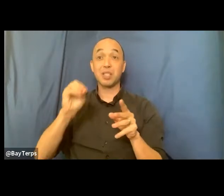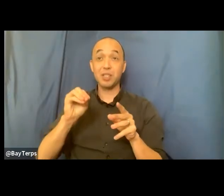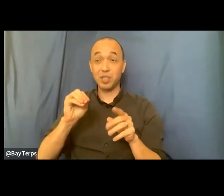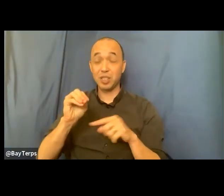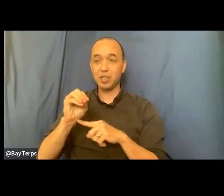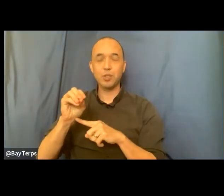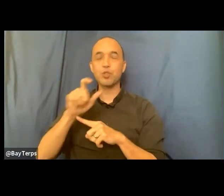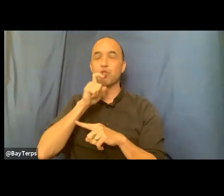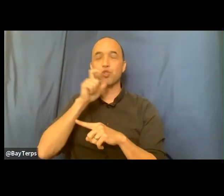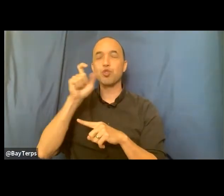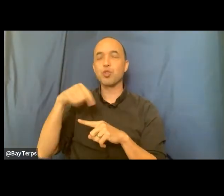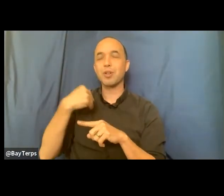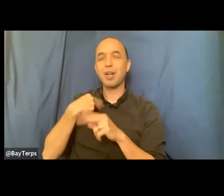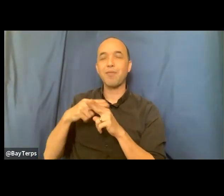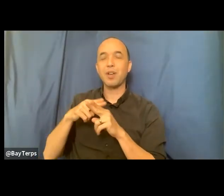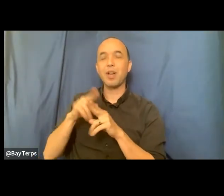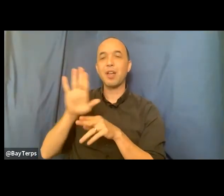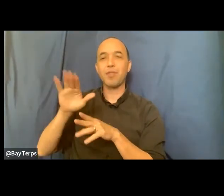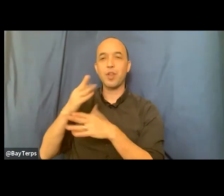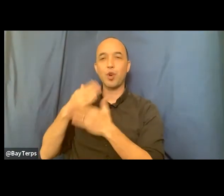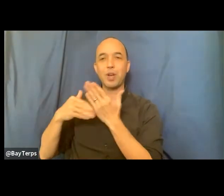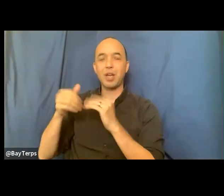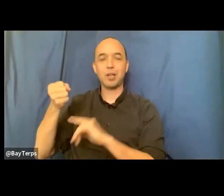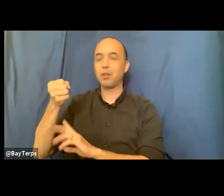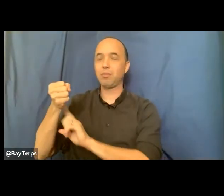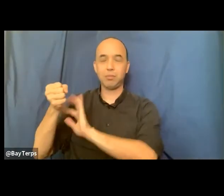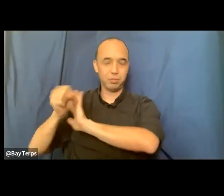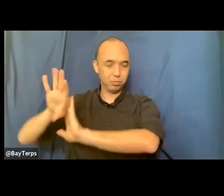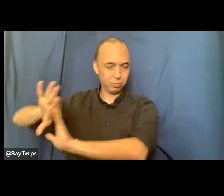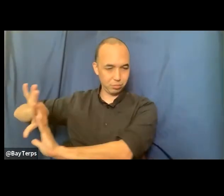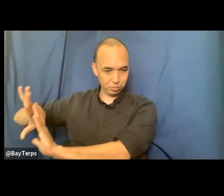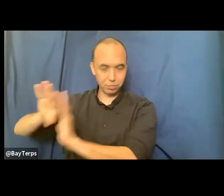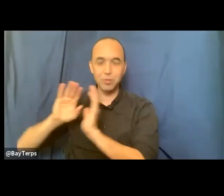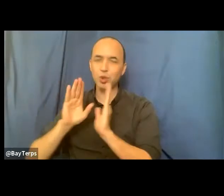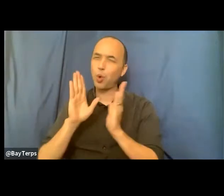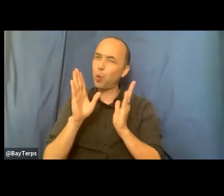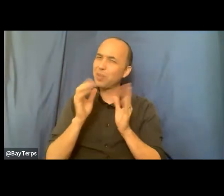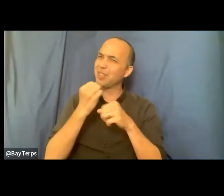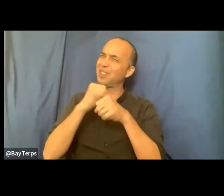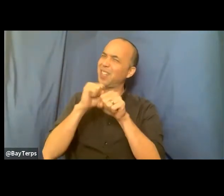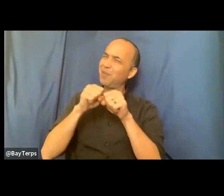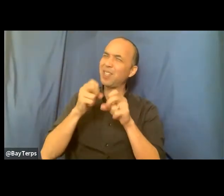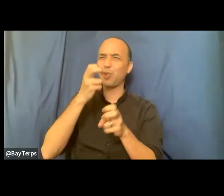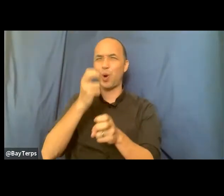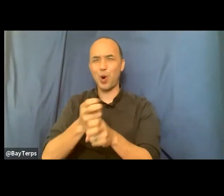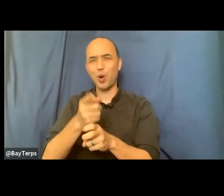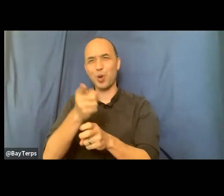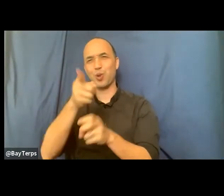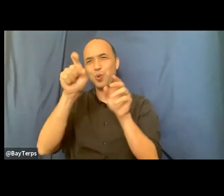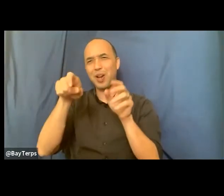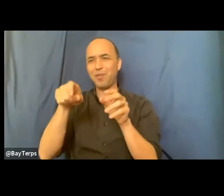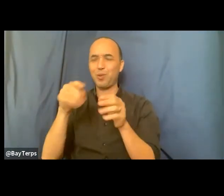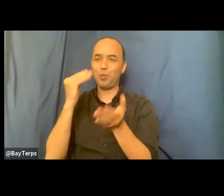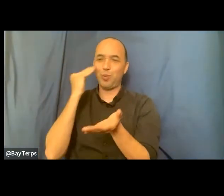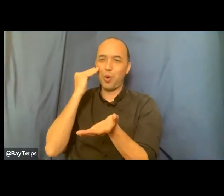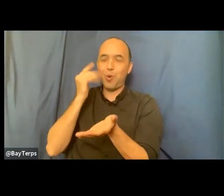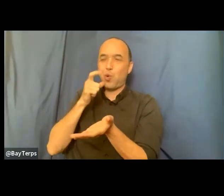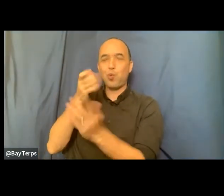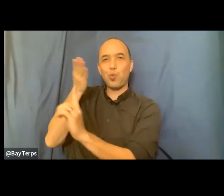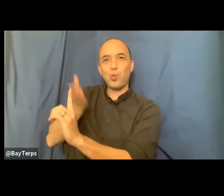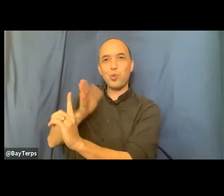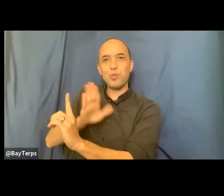knife. So you never know. It's a tough one. You got to use discretion and just make sure everybody stays safe.